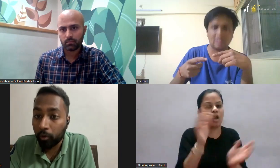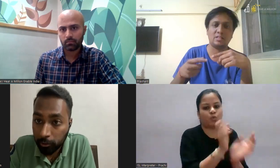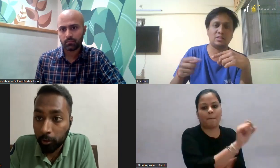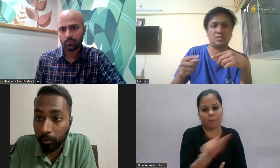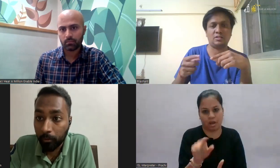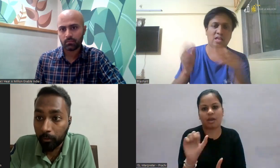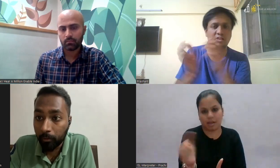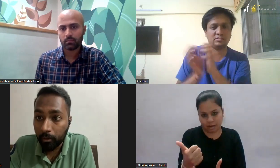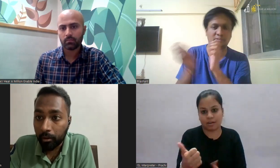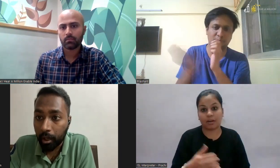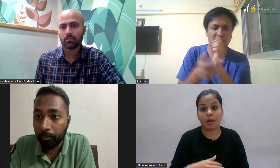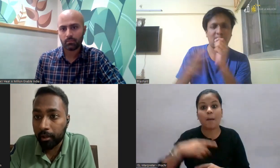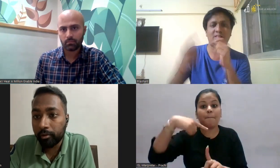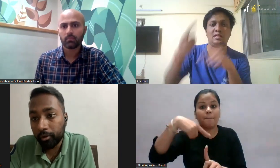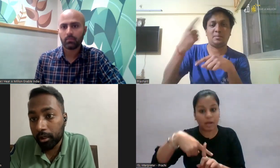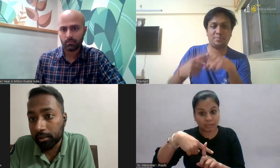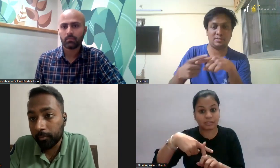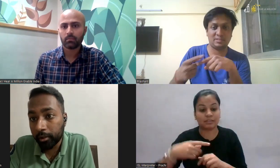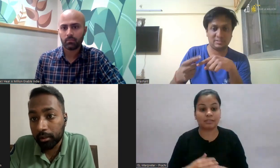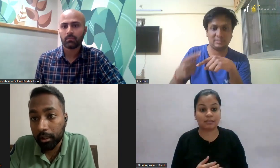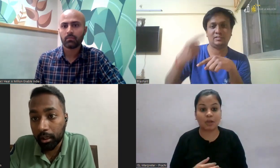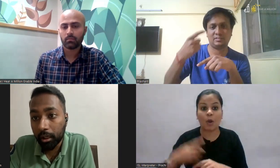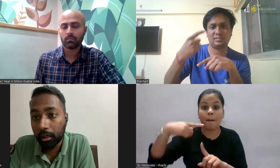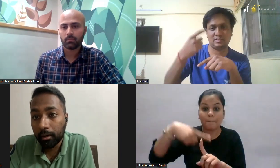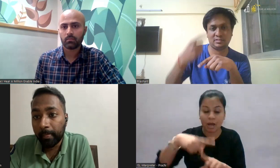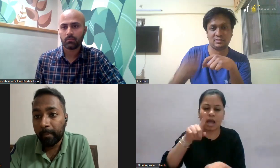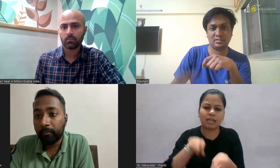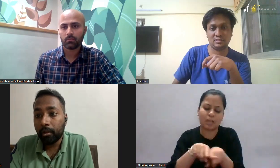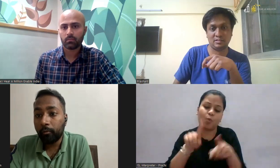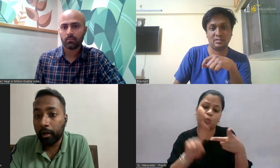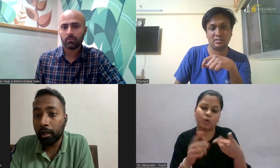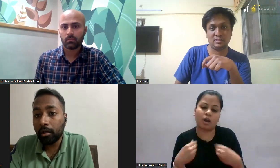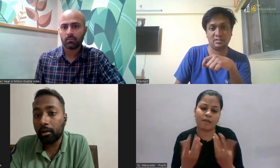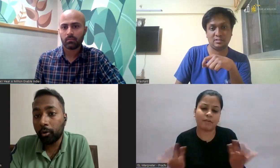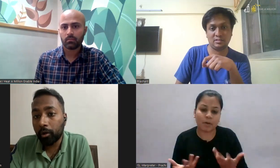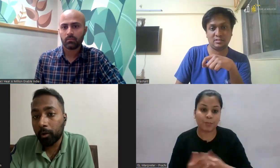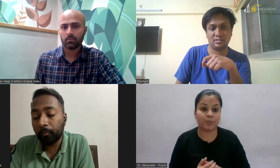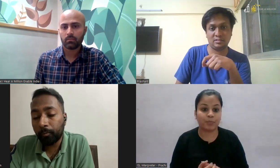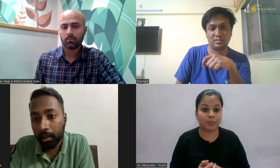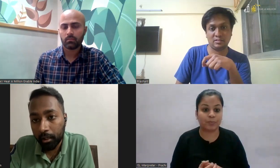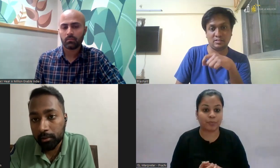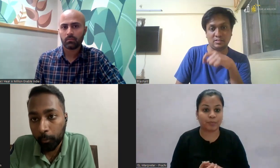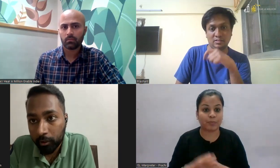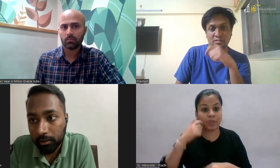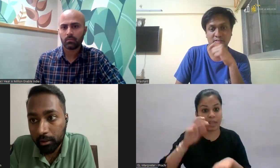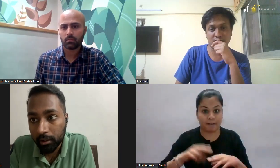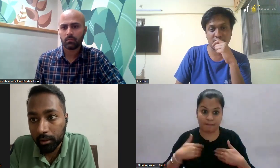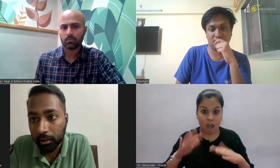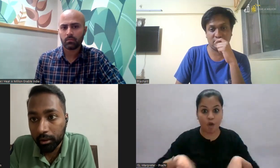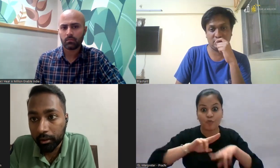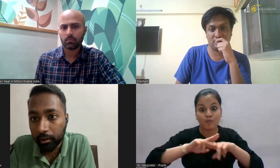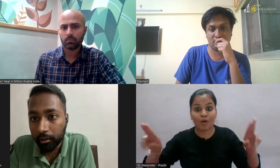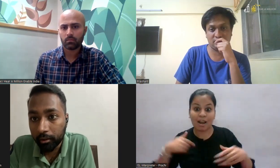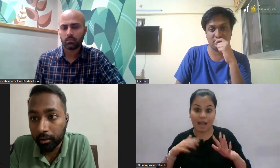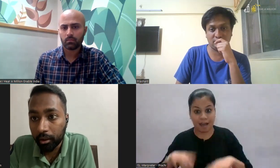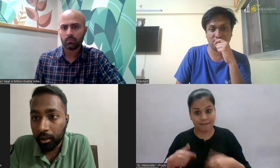And also, I am giving one example that when you have package policy,